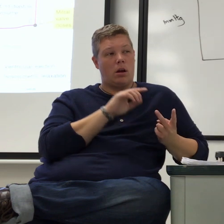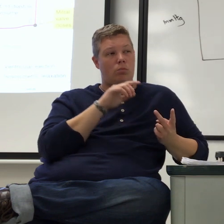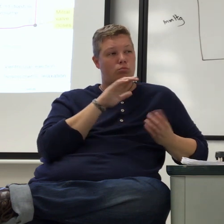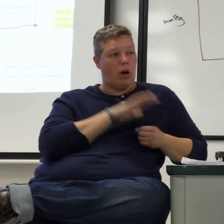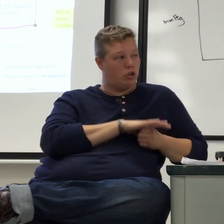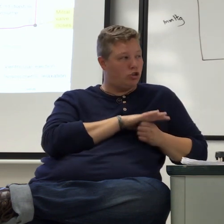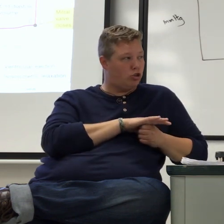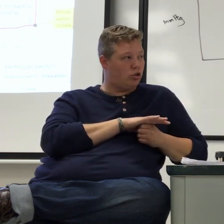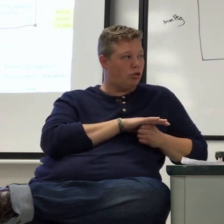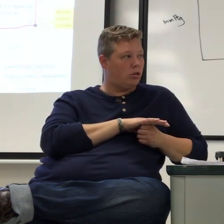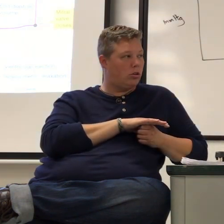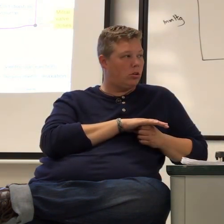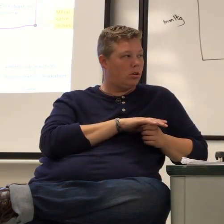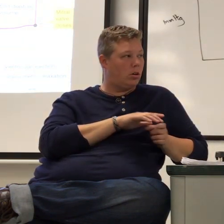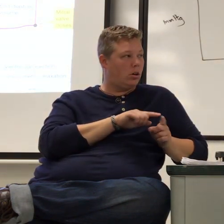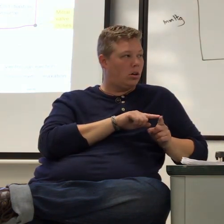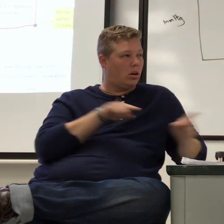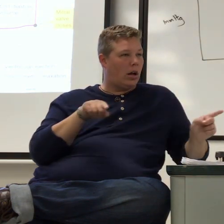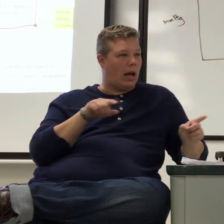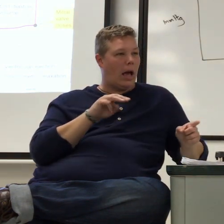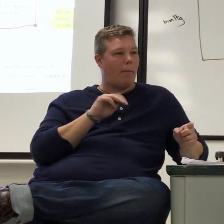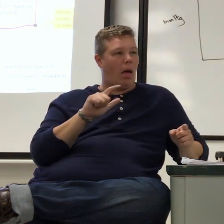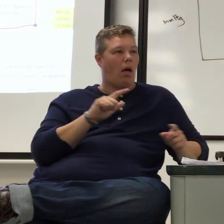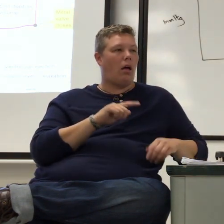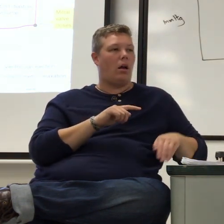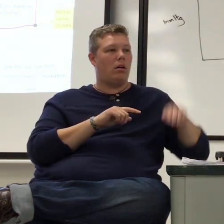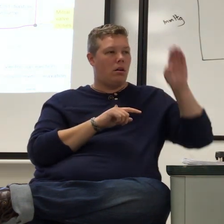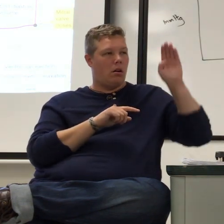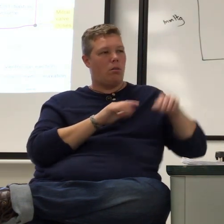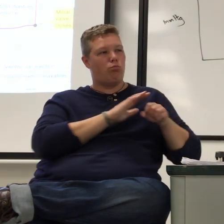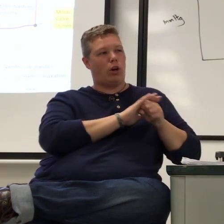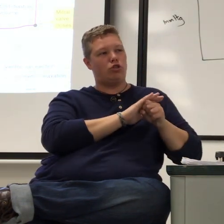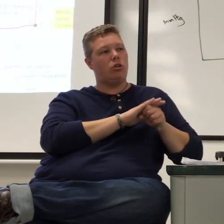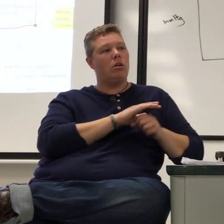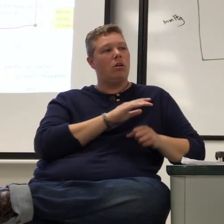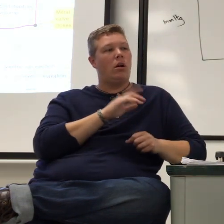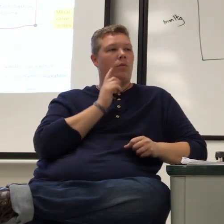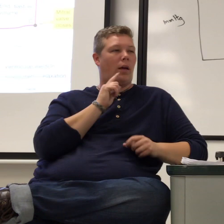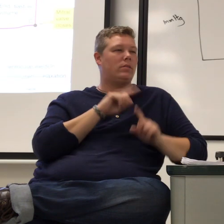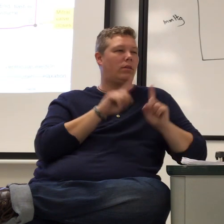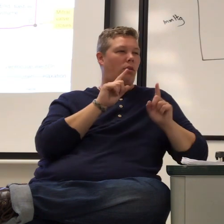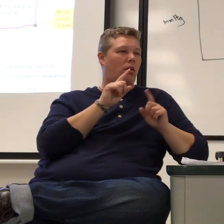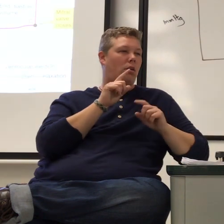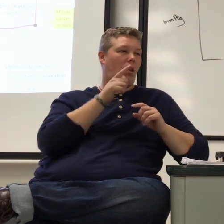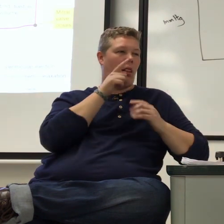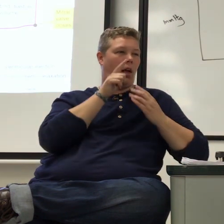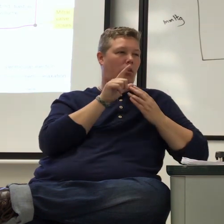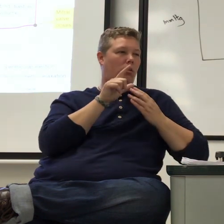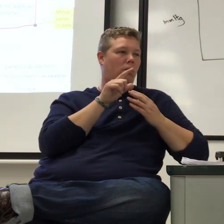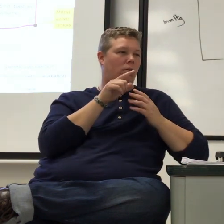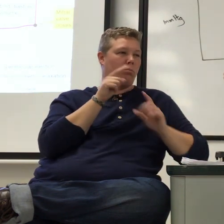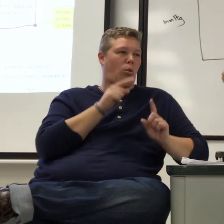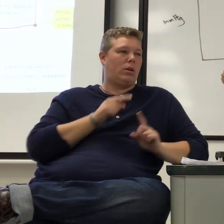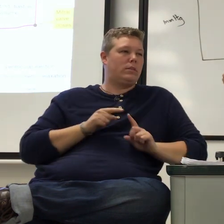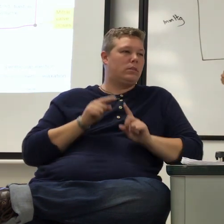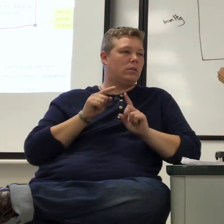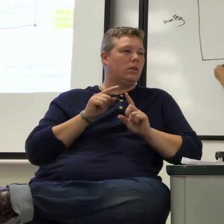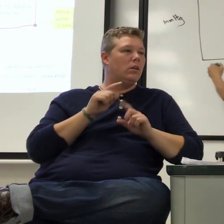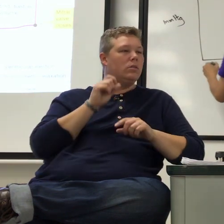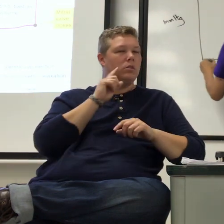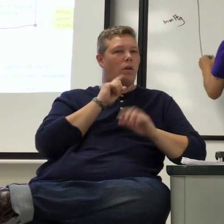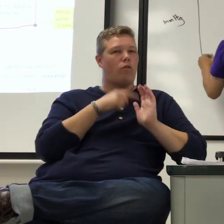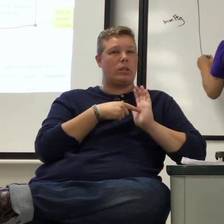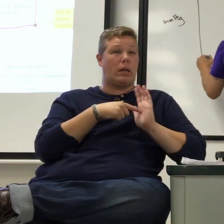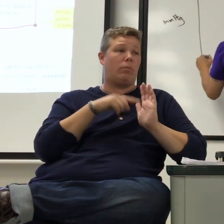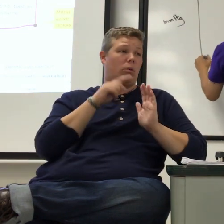pressure on the y-axis, is the left ventricle. And they have different letter points. For example, let's throw in